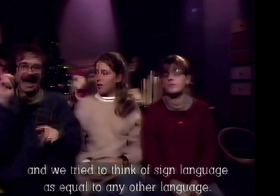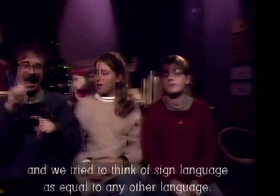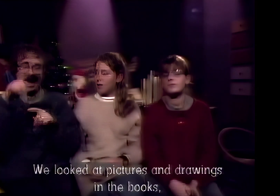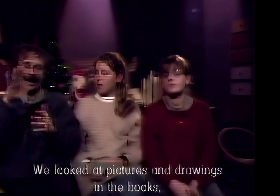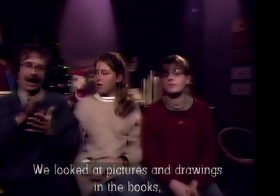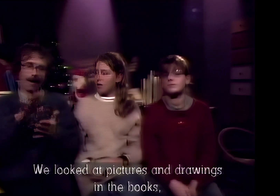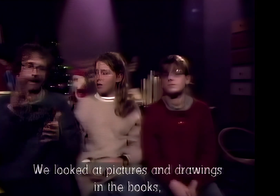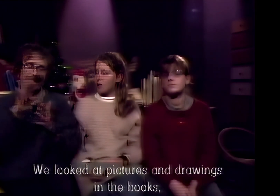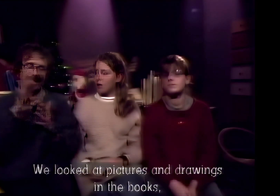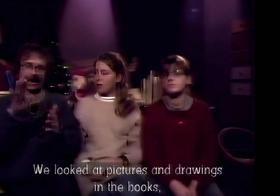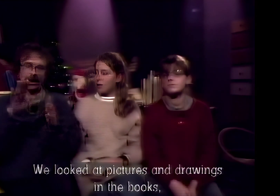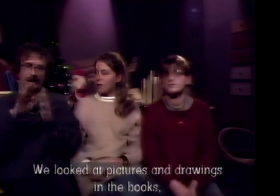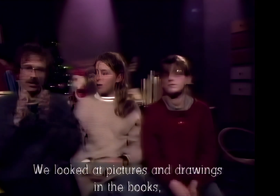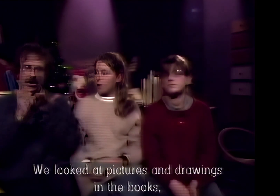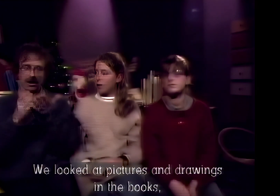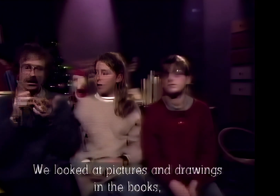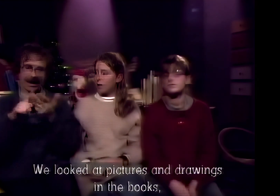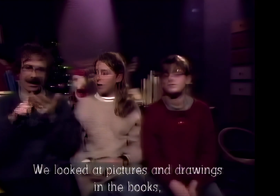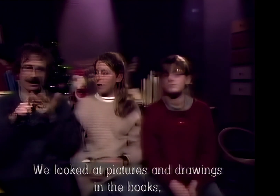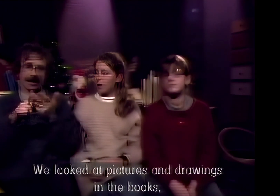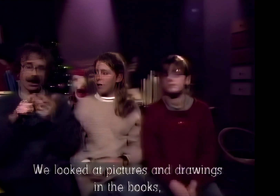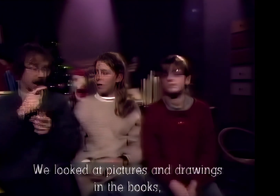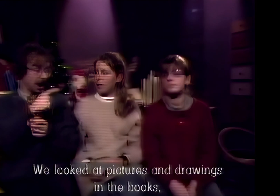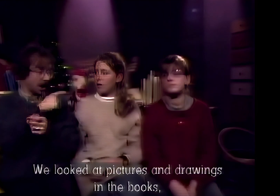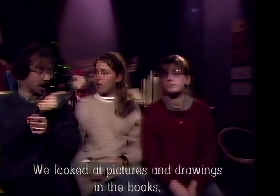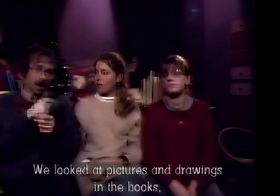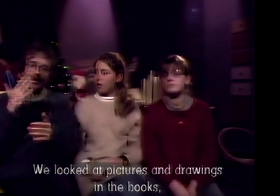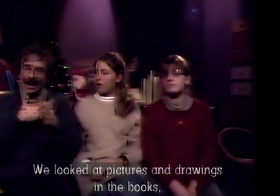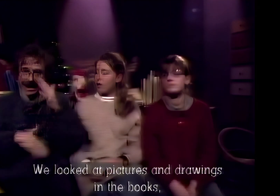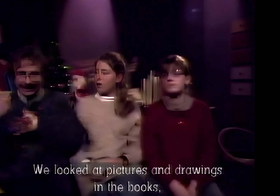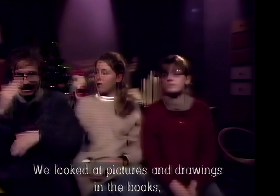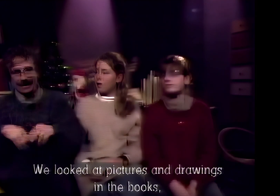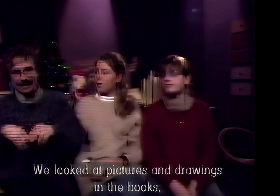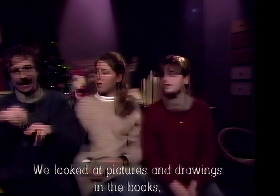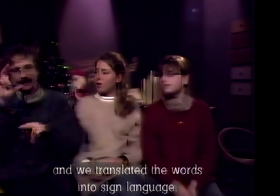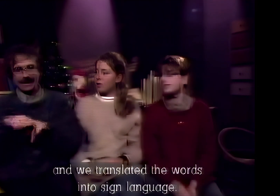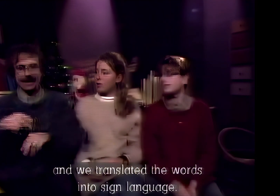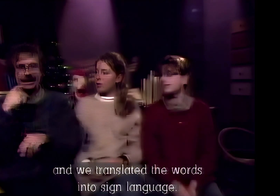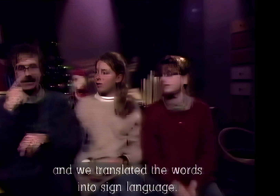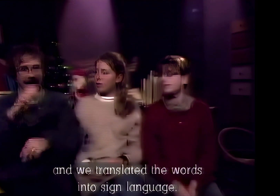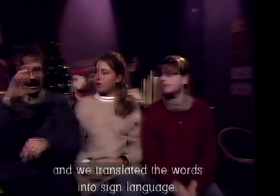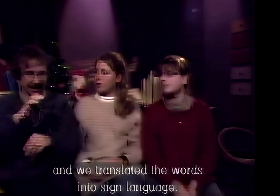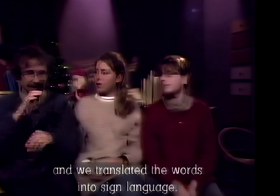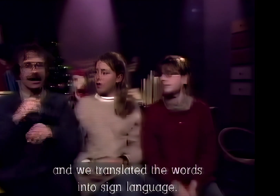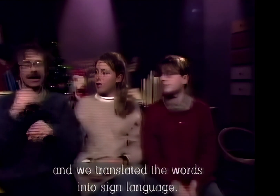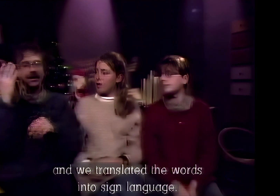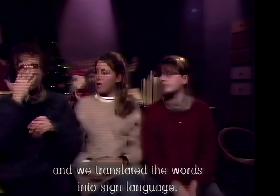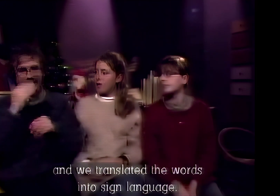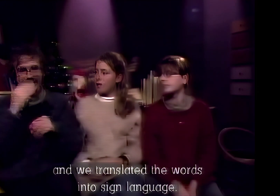think of sign language as equal to any other language. So we looked at pictures and drawings and in